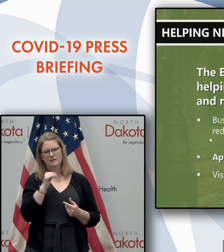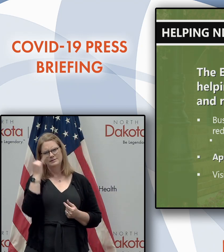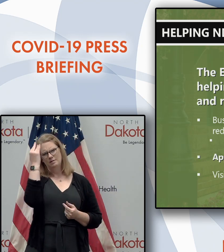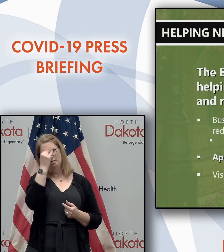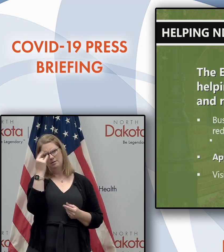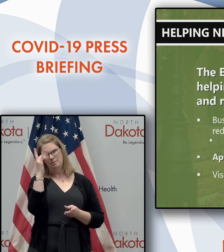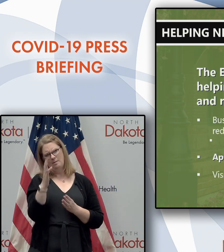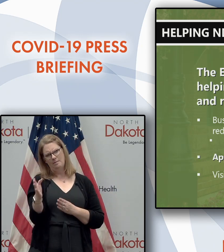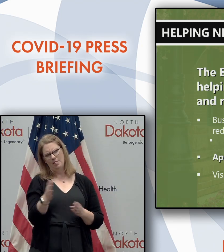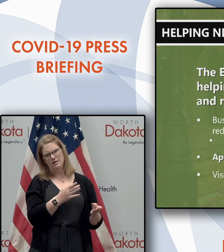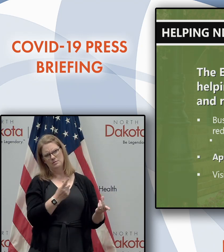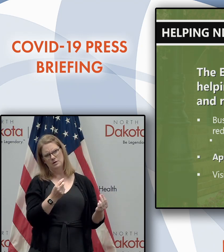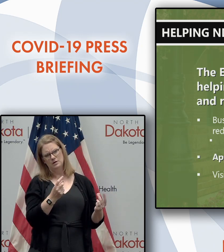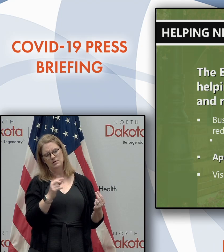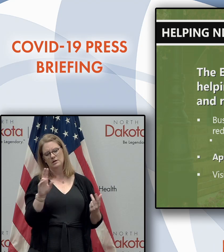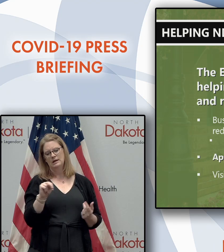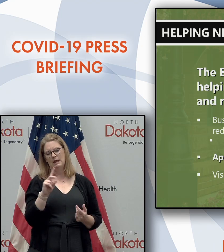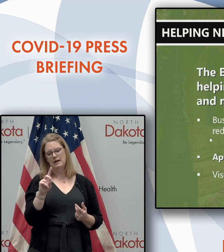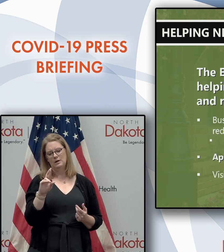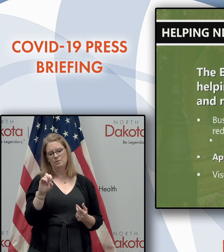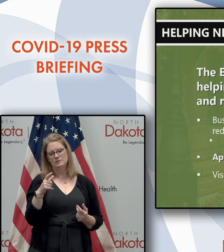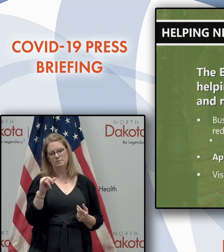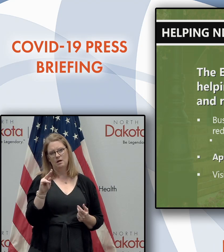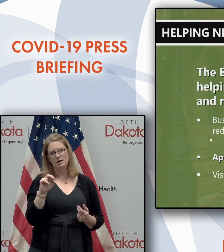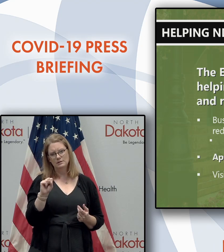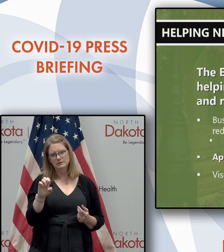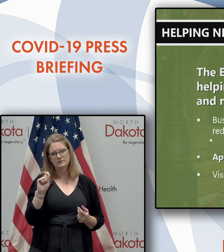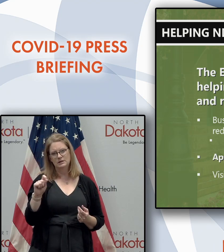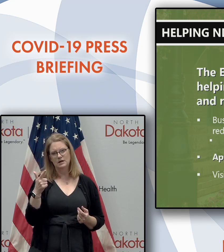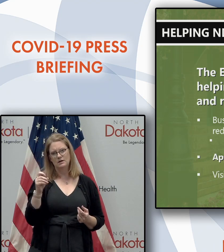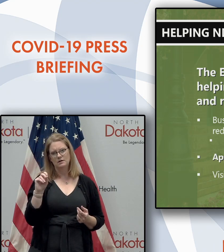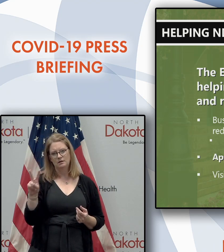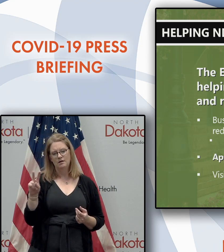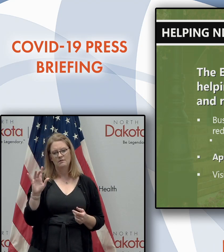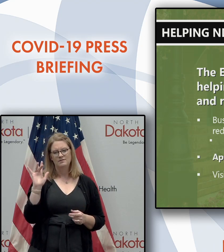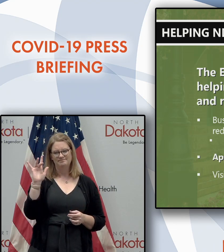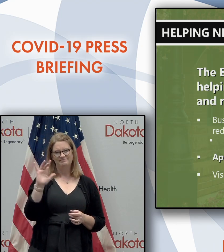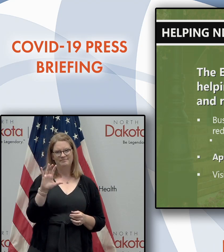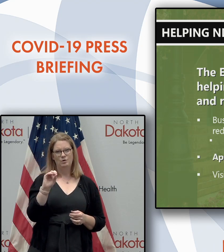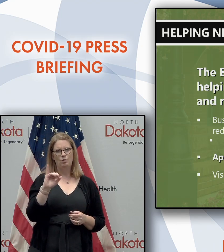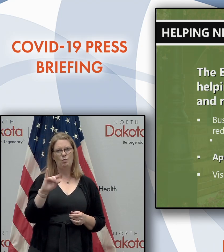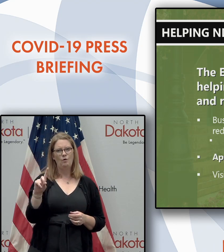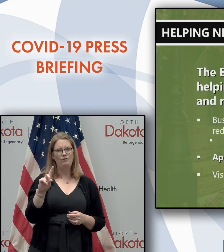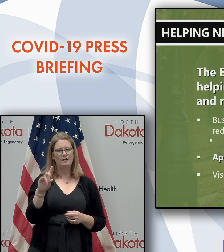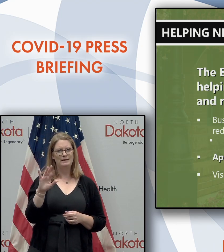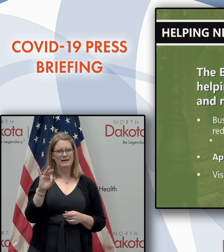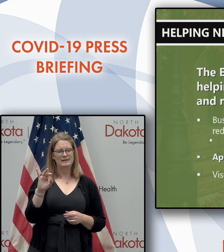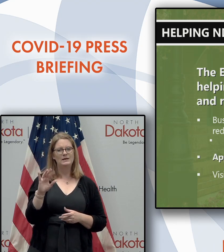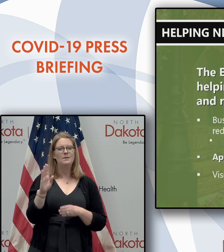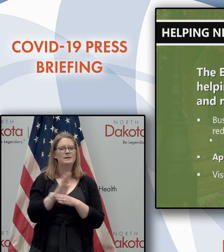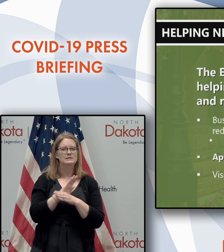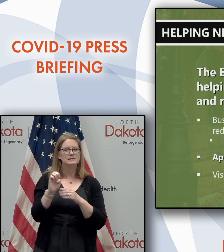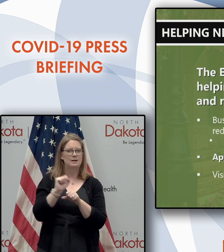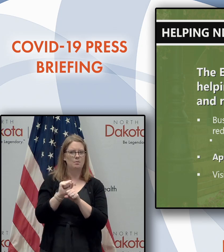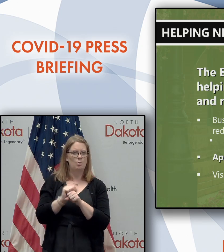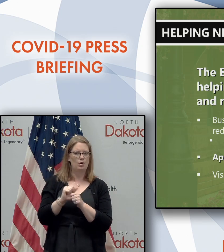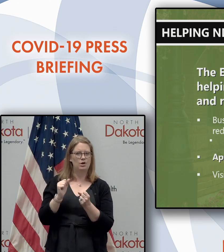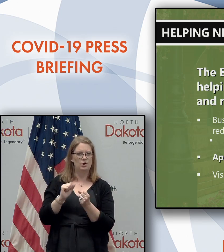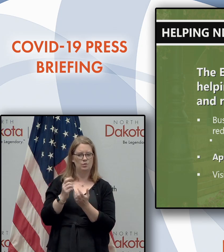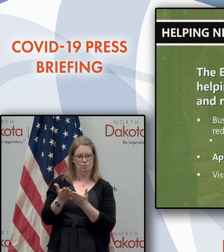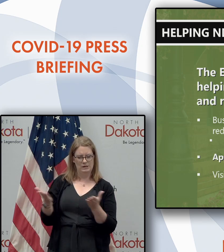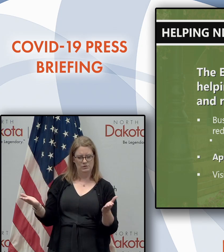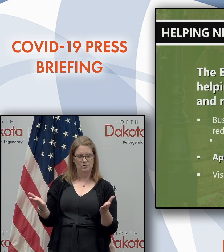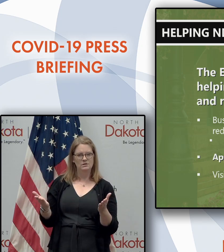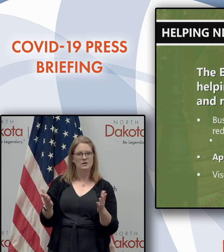plans can be found at ndresponse.gov under COVID-19 Business and Employer Resources, and the